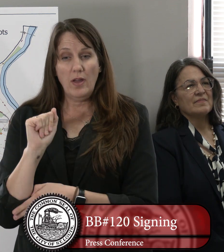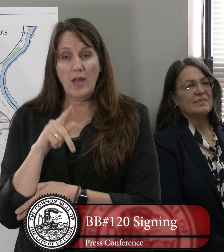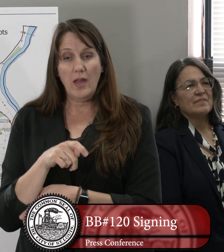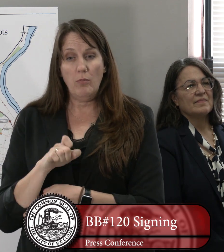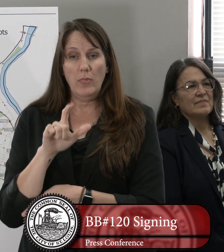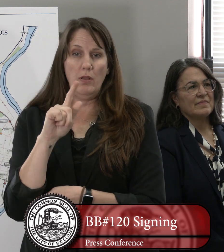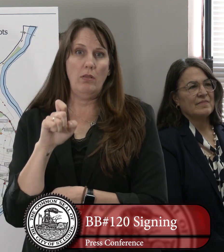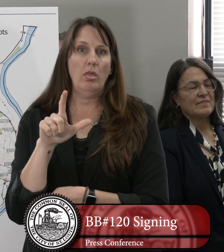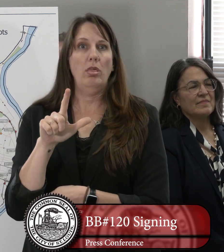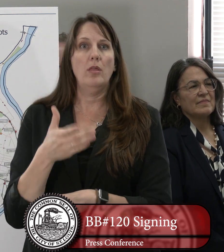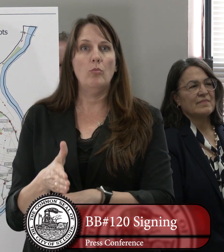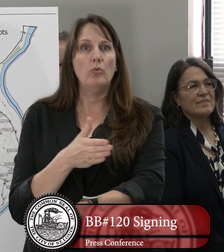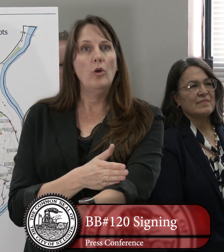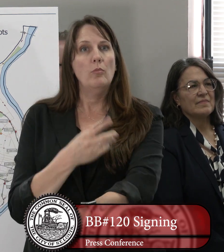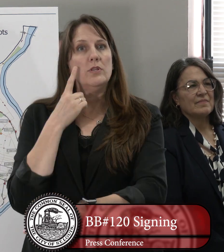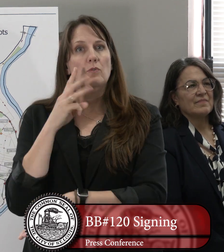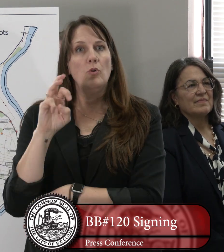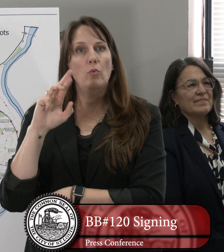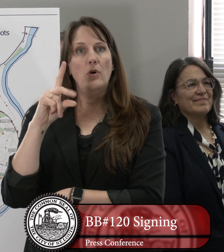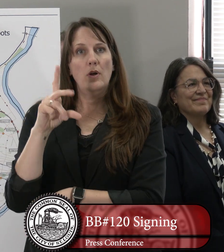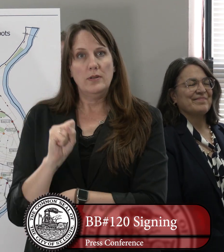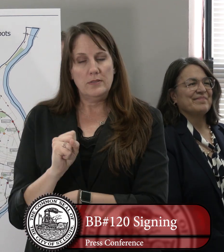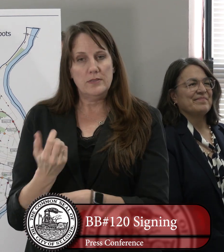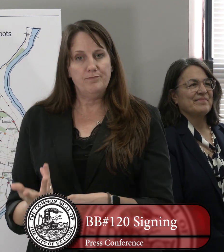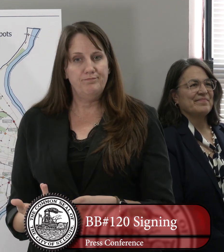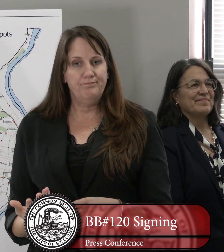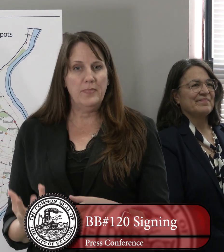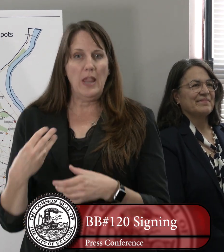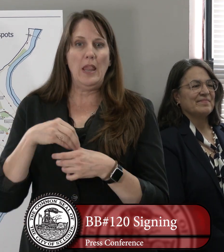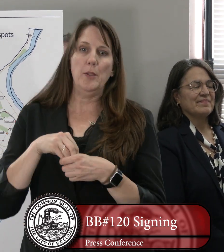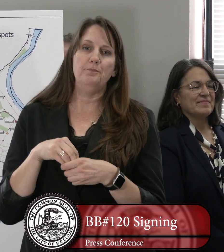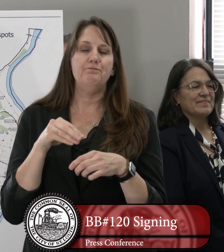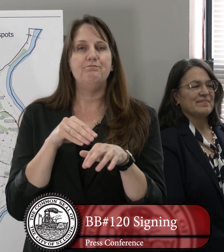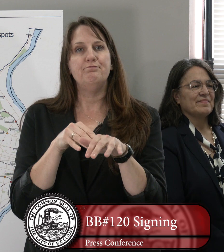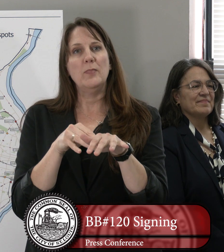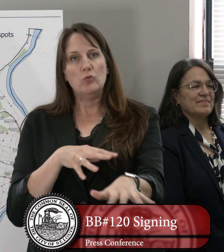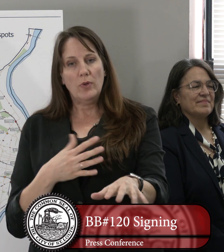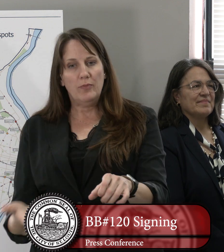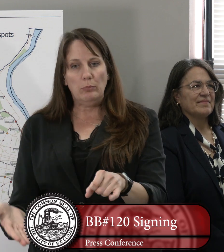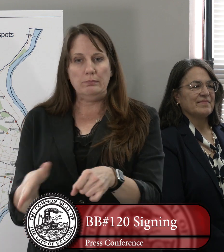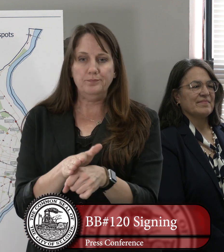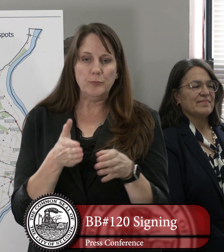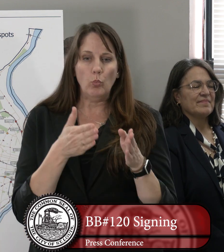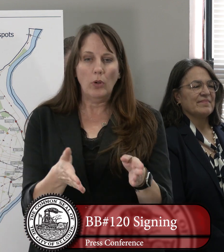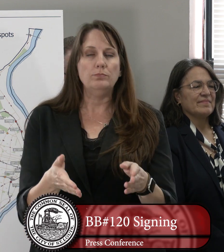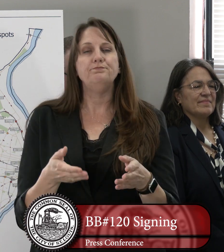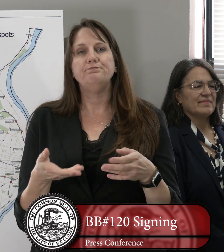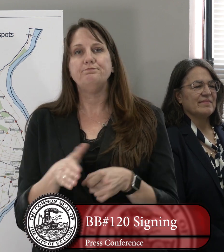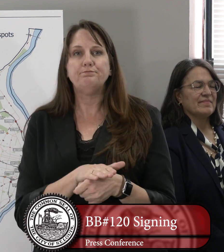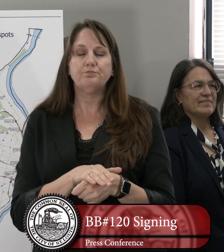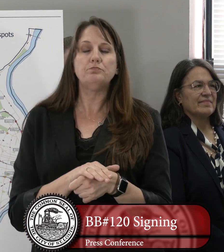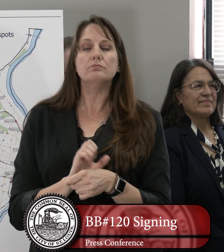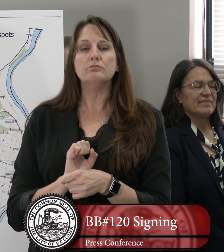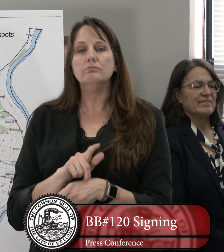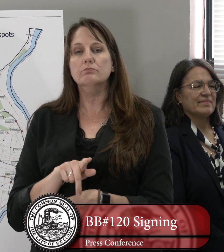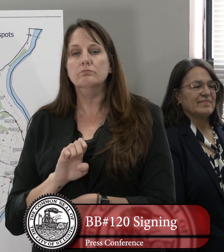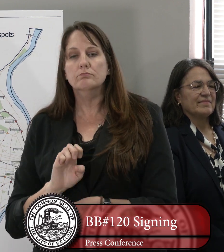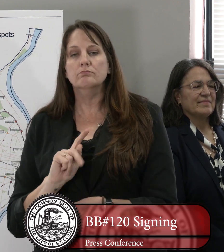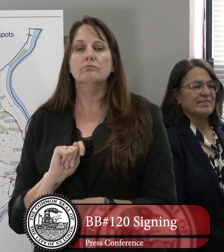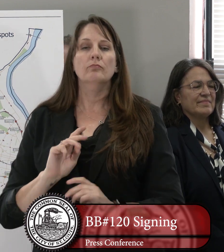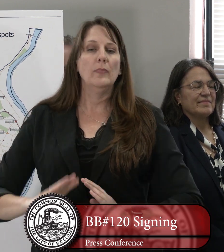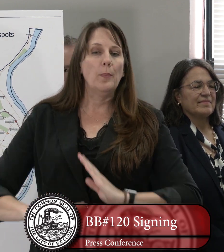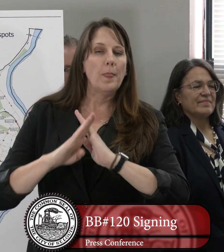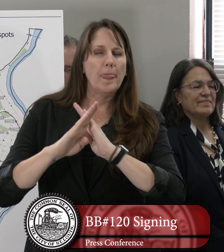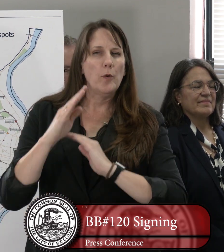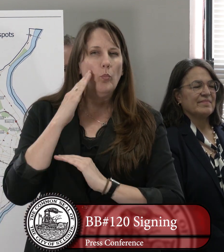wards, including traffic calming, speed humps, road paving. We know that this is just a drop in the bucket for